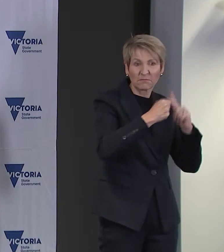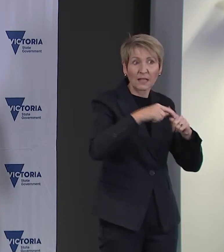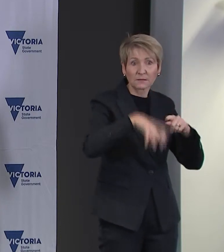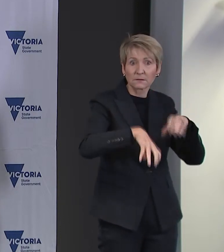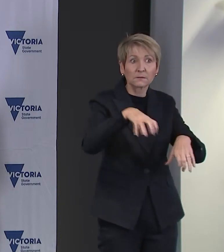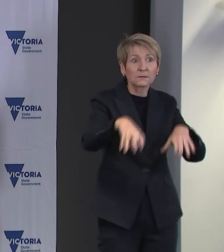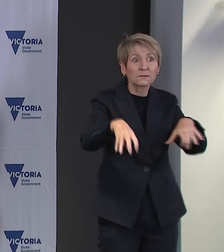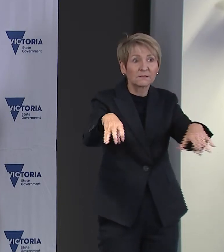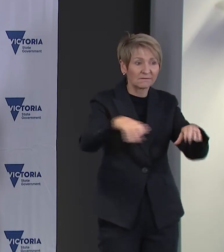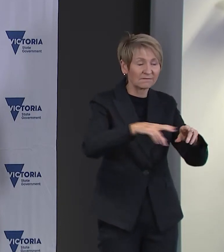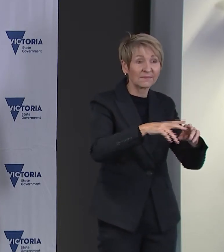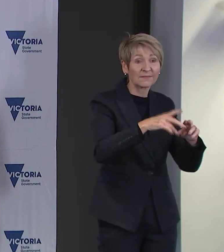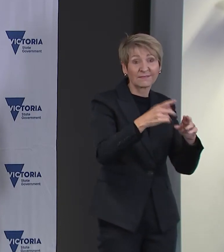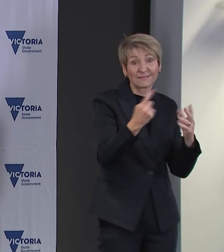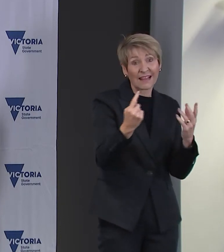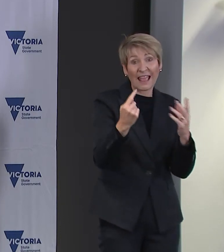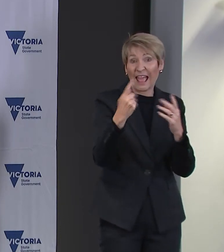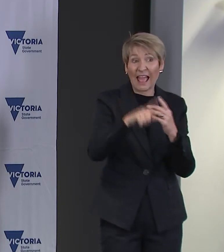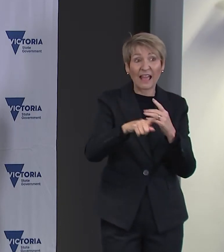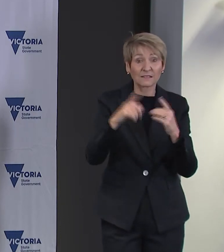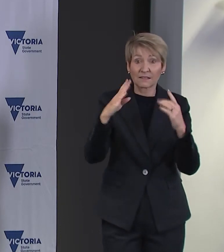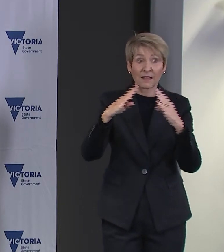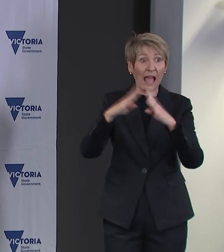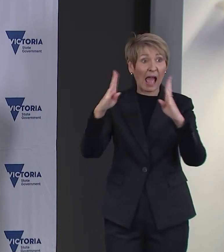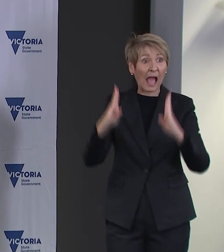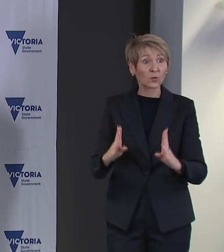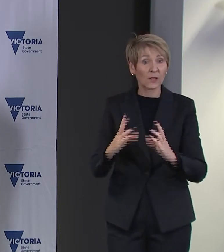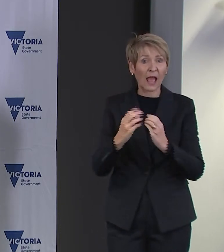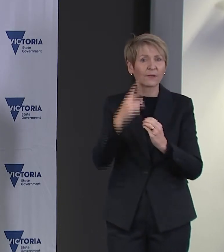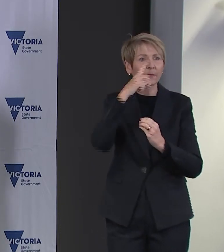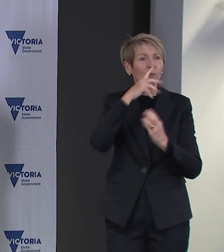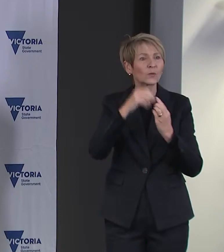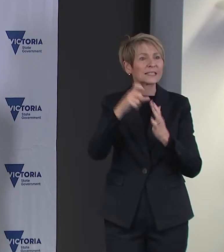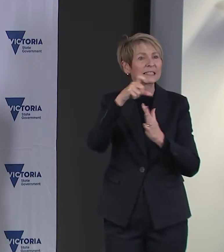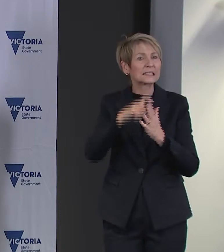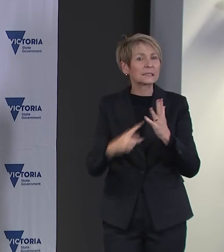supported residential accommodation settings and other arrangements like that.